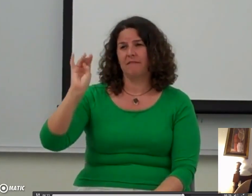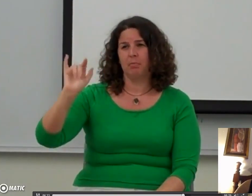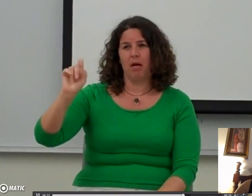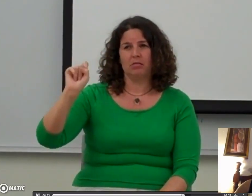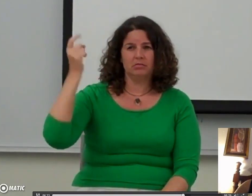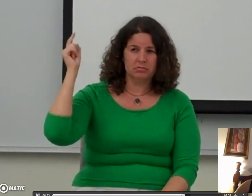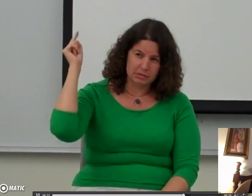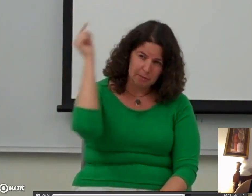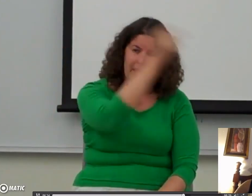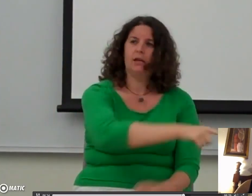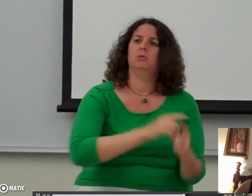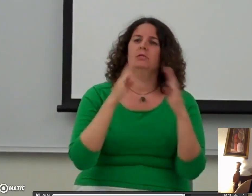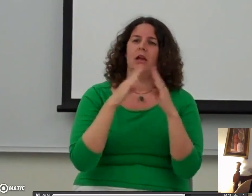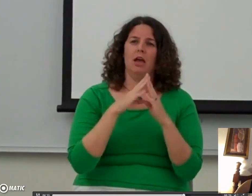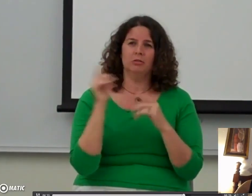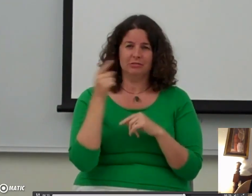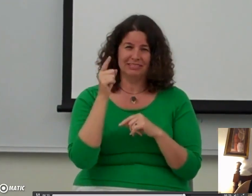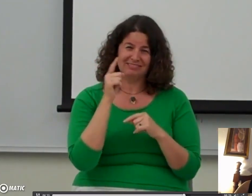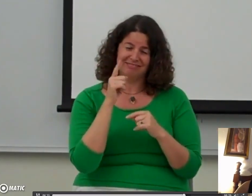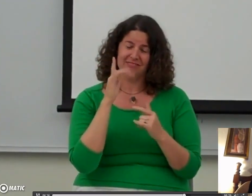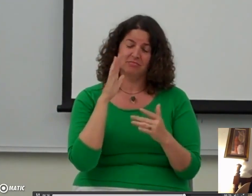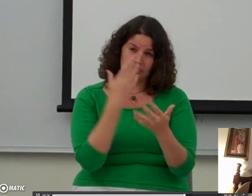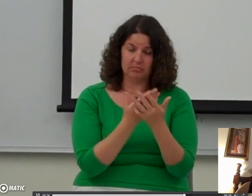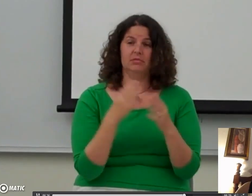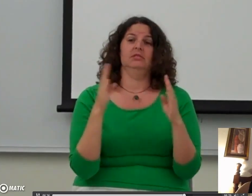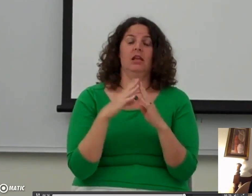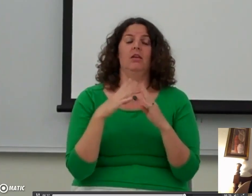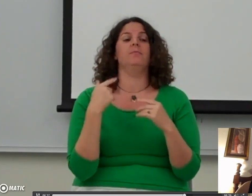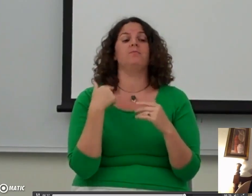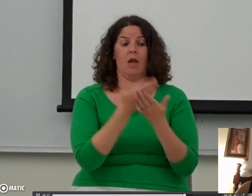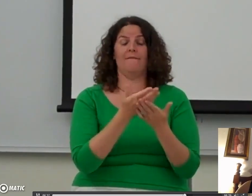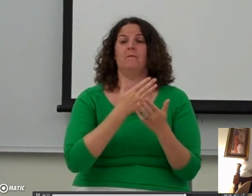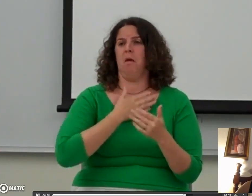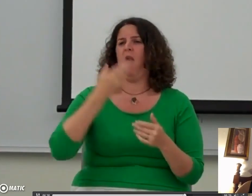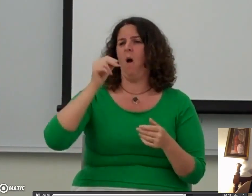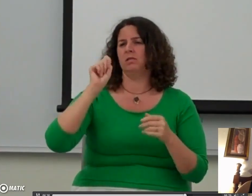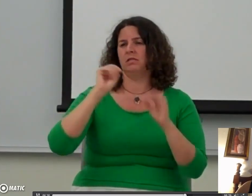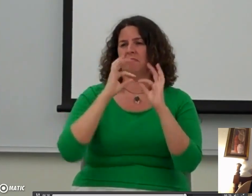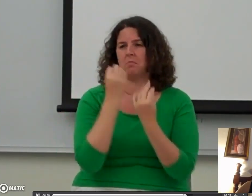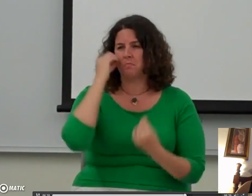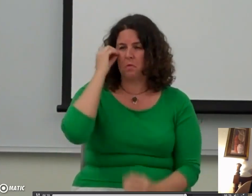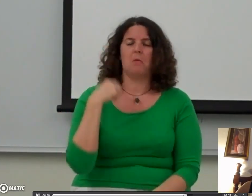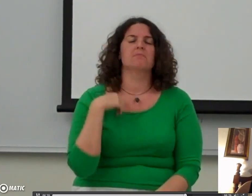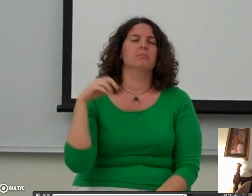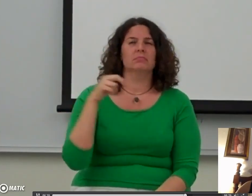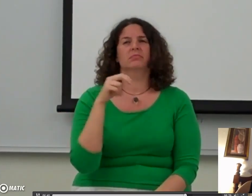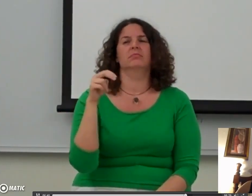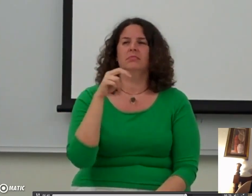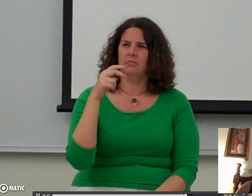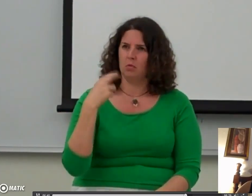So it was like 6 or 7 miles back to town. So when we finally arrived to the